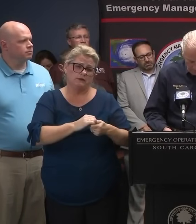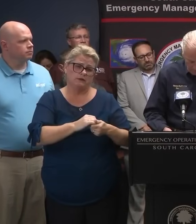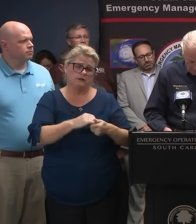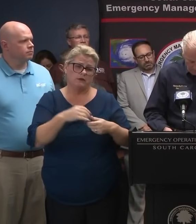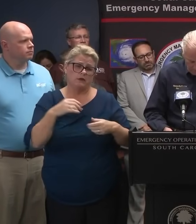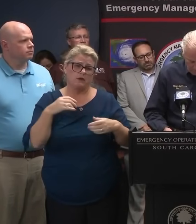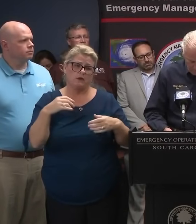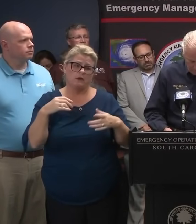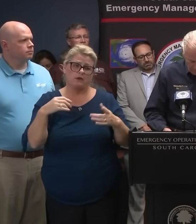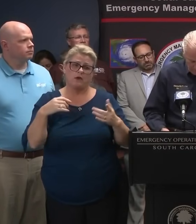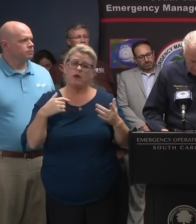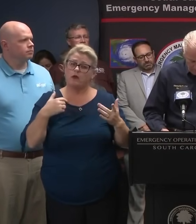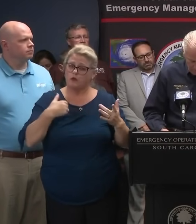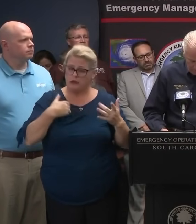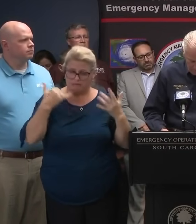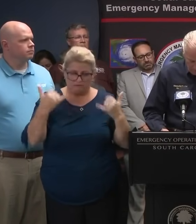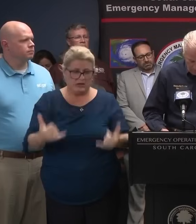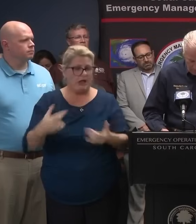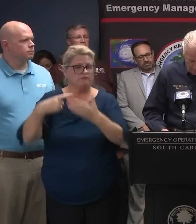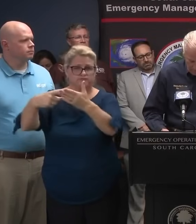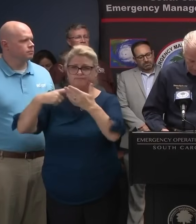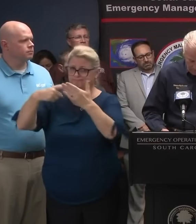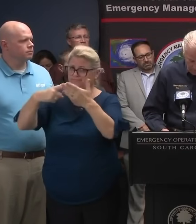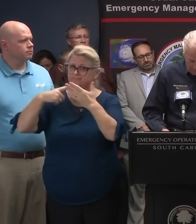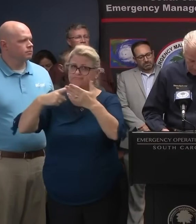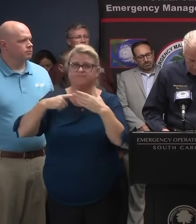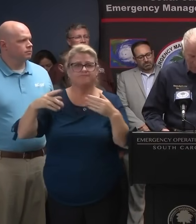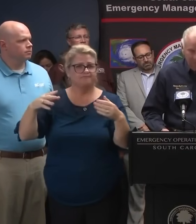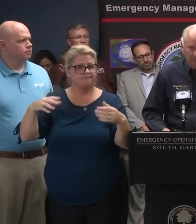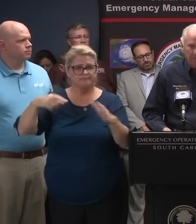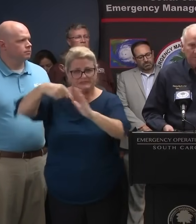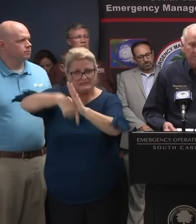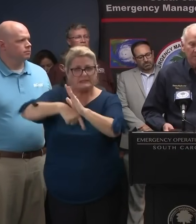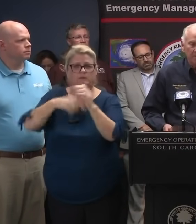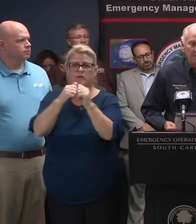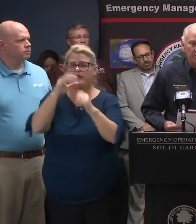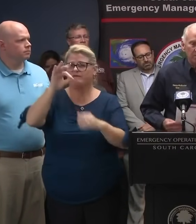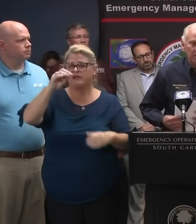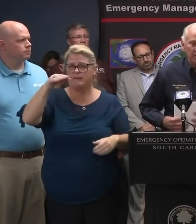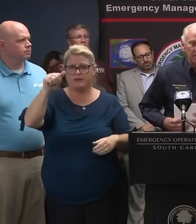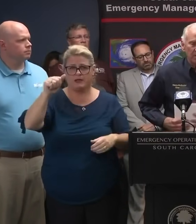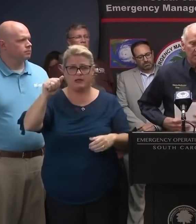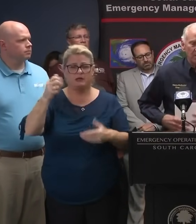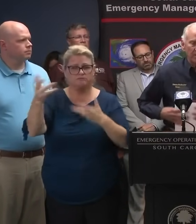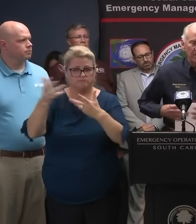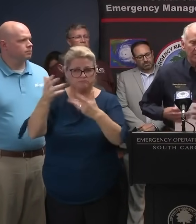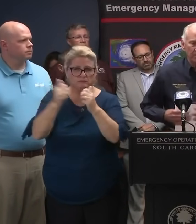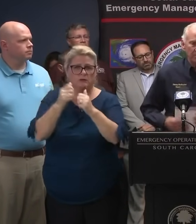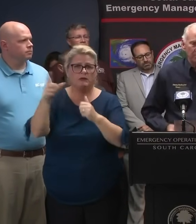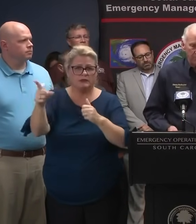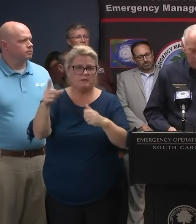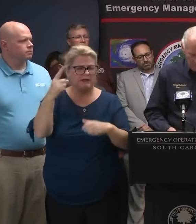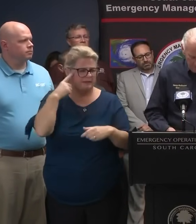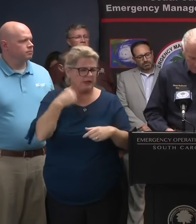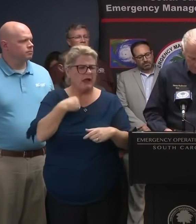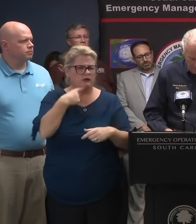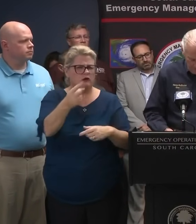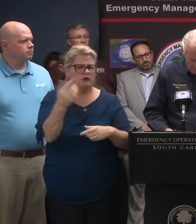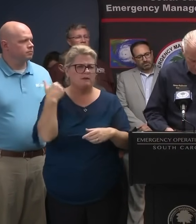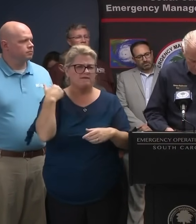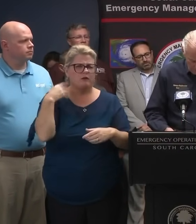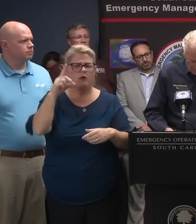We are fully conversant in dealing with FEMA. We got a call, I think I told you before,